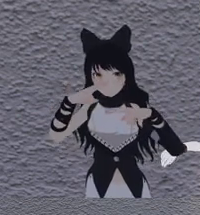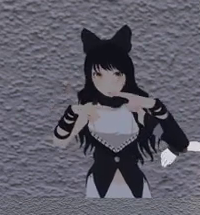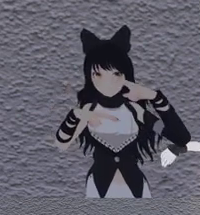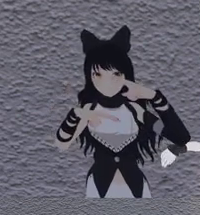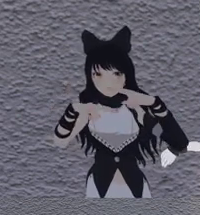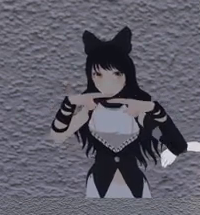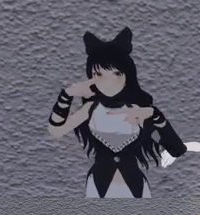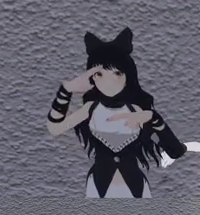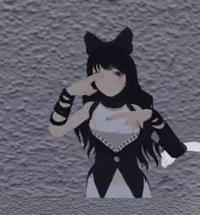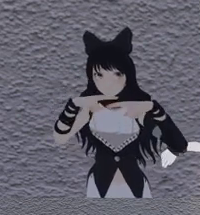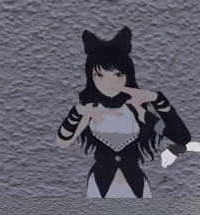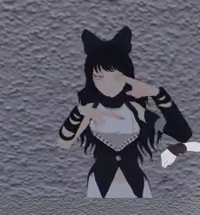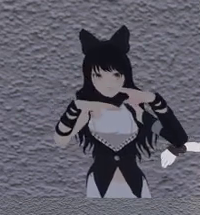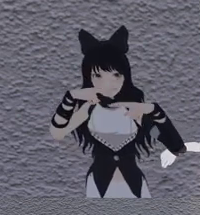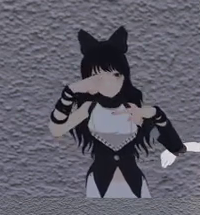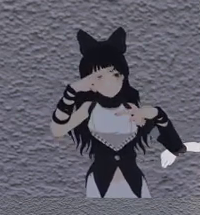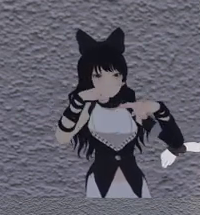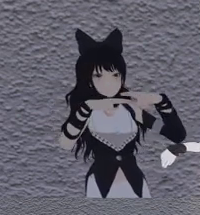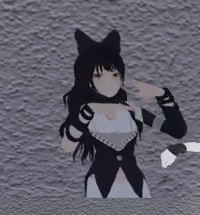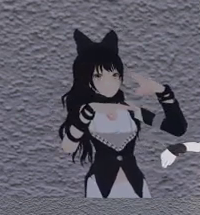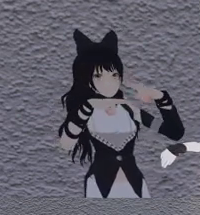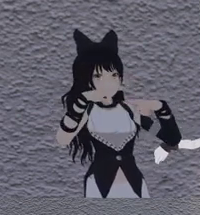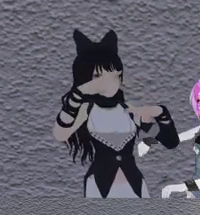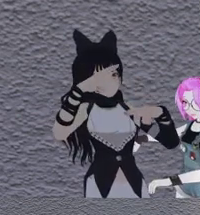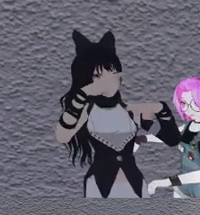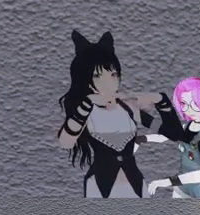And this sign, what is it?